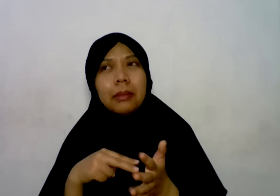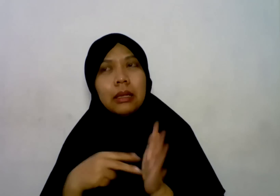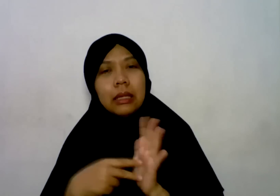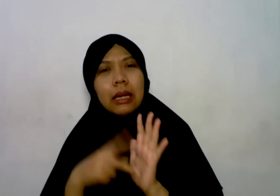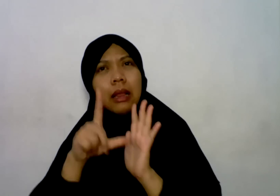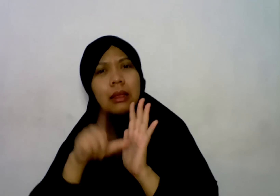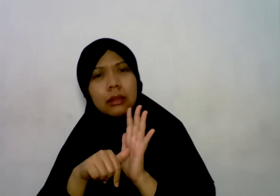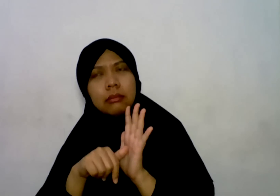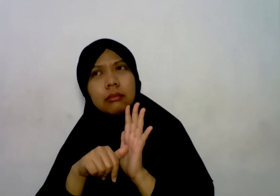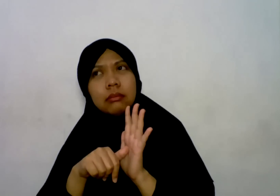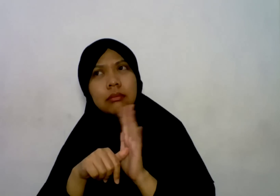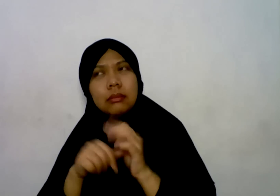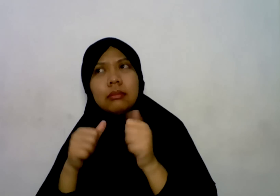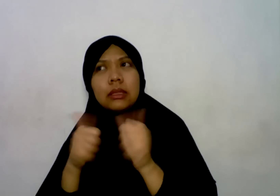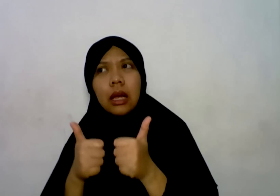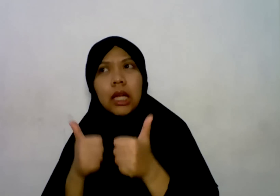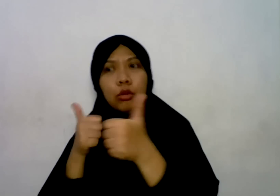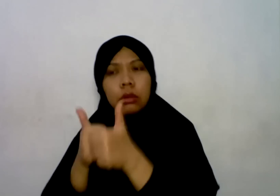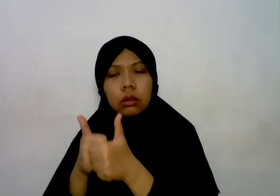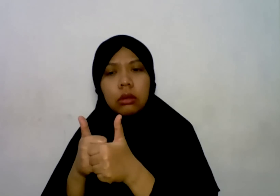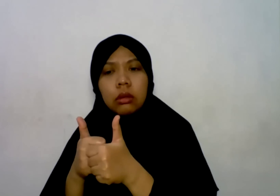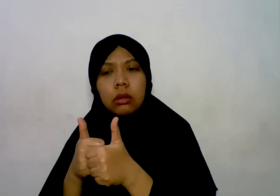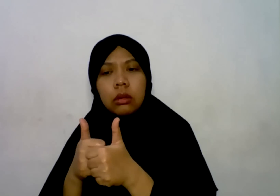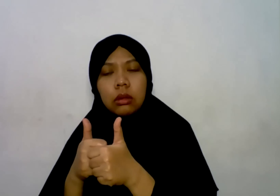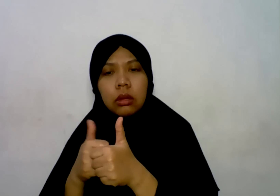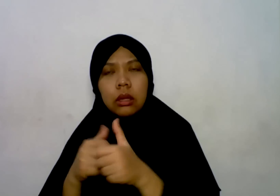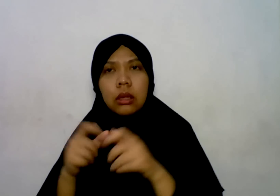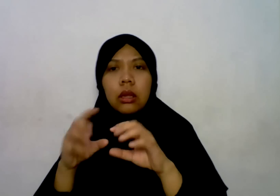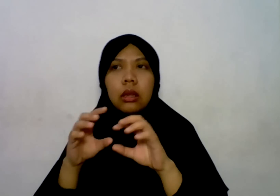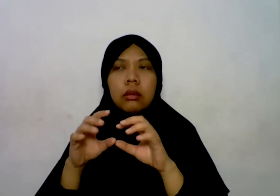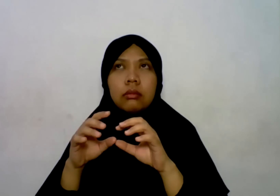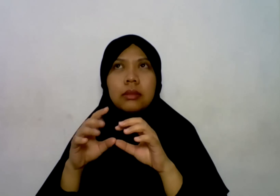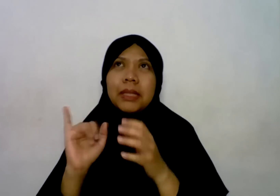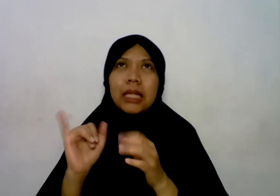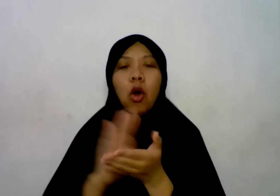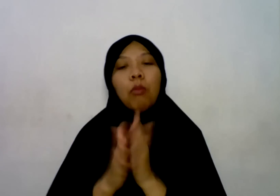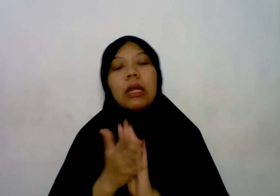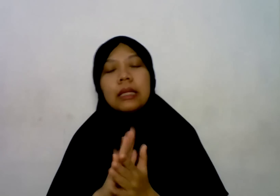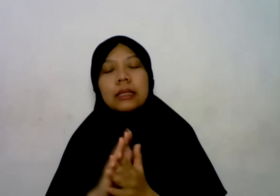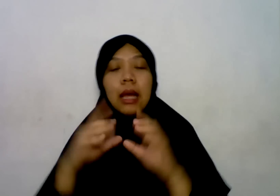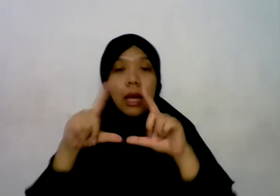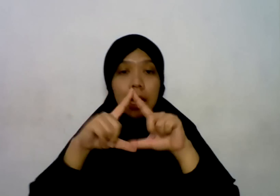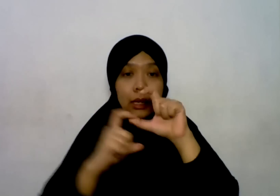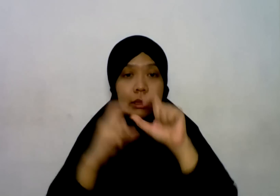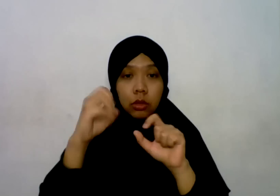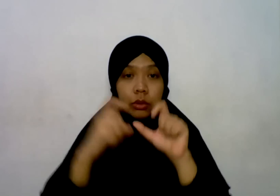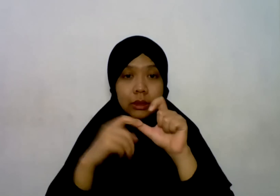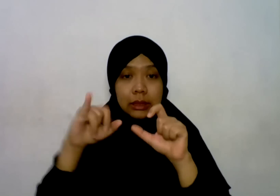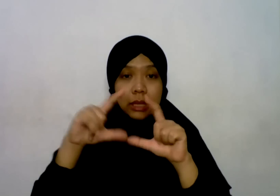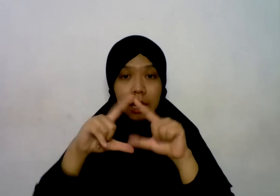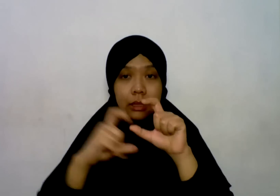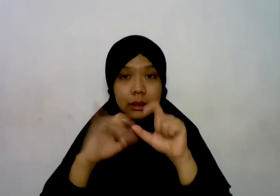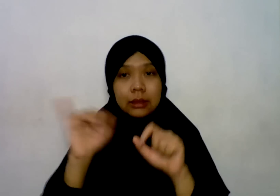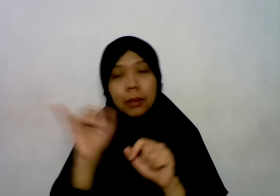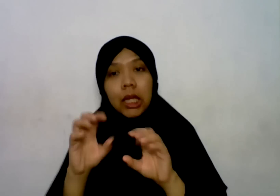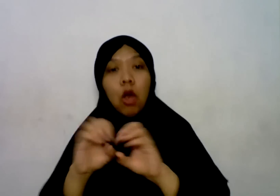which associations. There is associations based on the discipline in Indonesia, like accountants